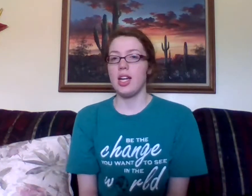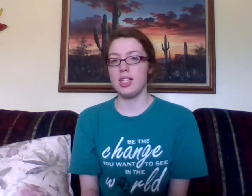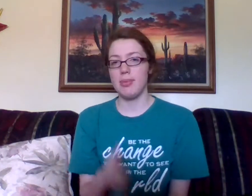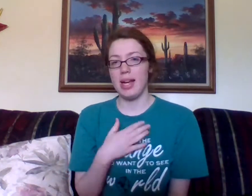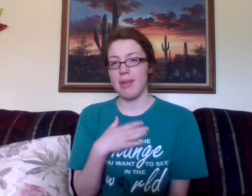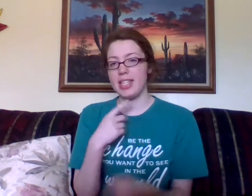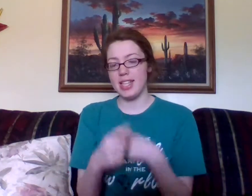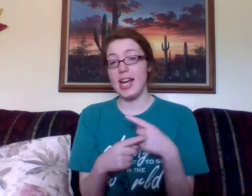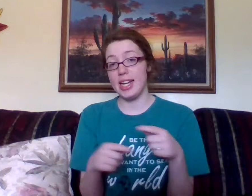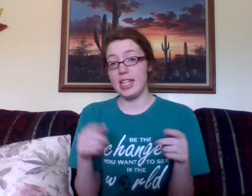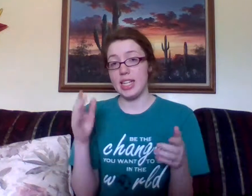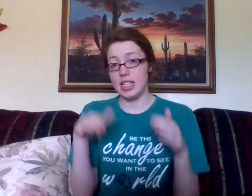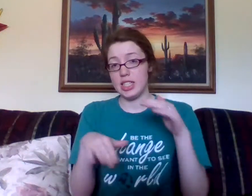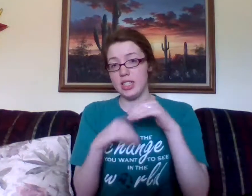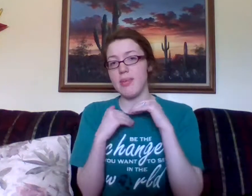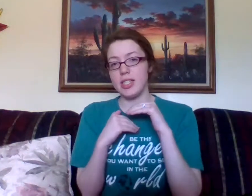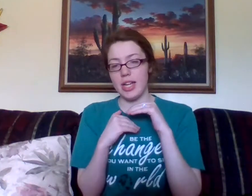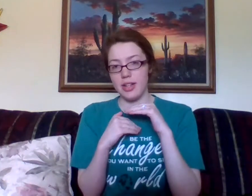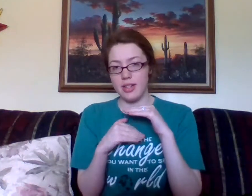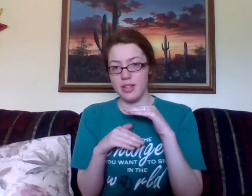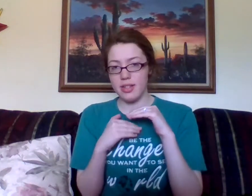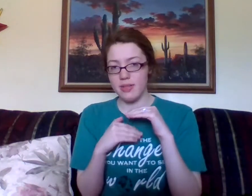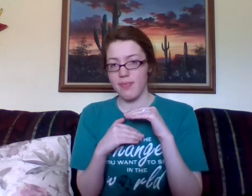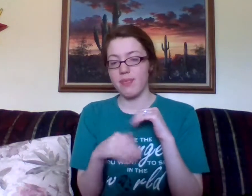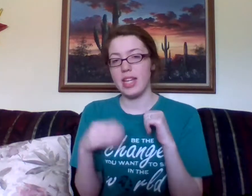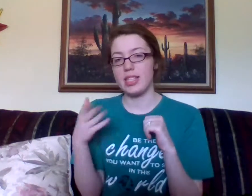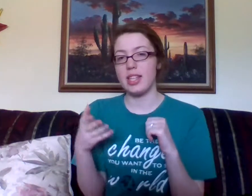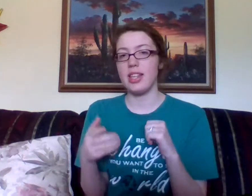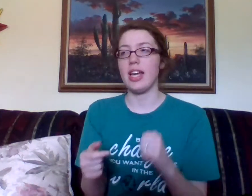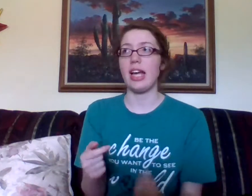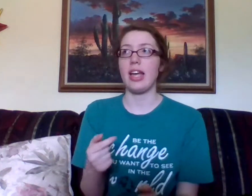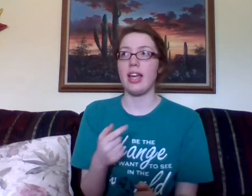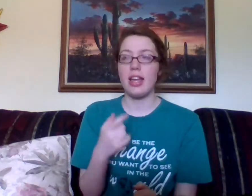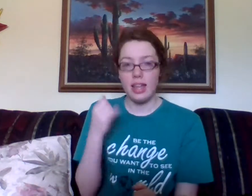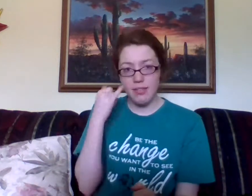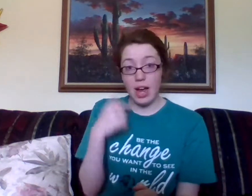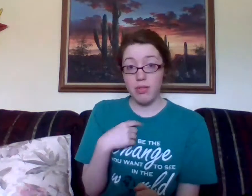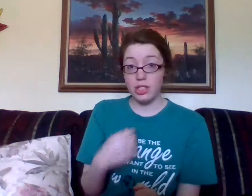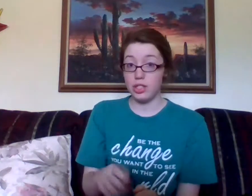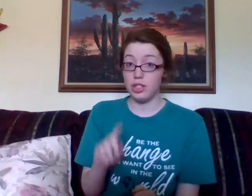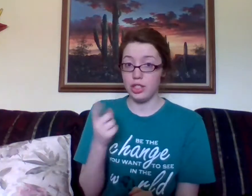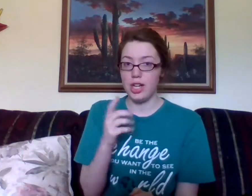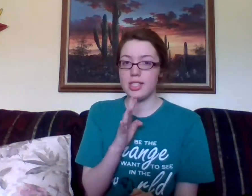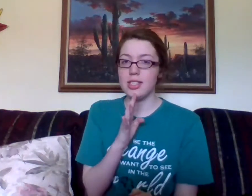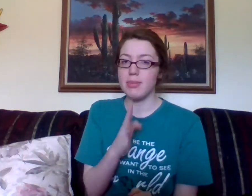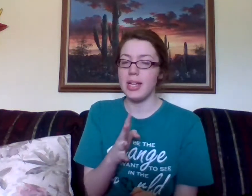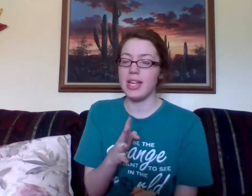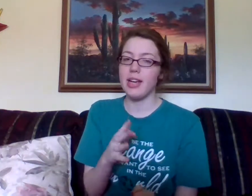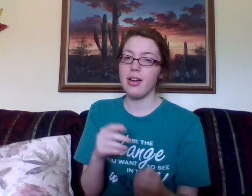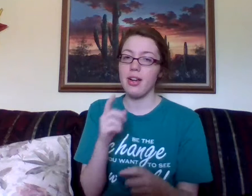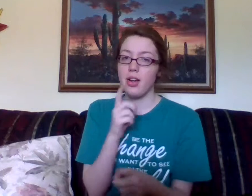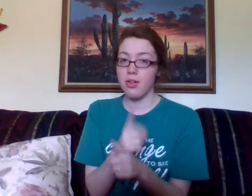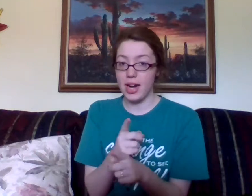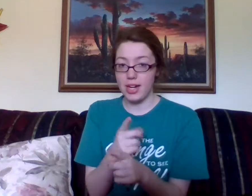see, my signing is limited. That's the thing. If I was just speaking right